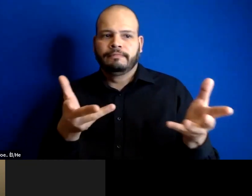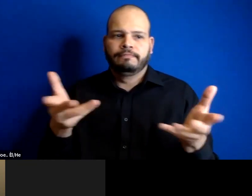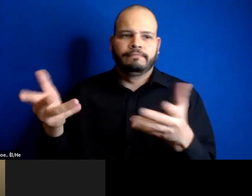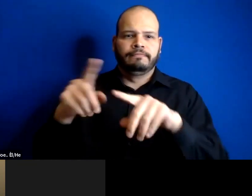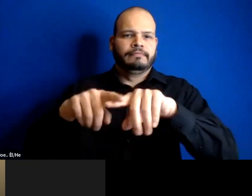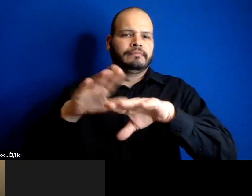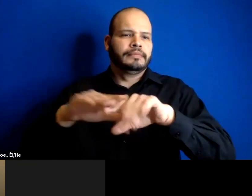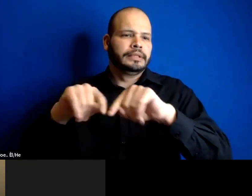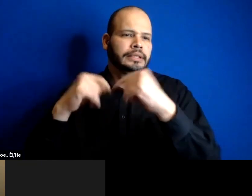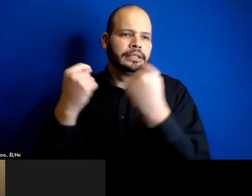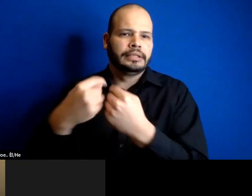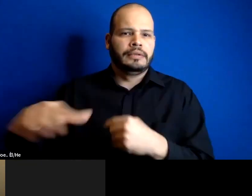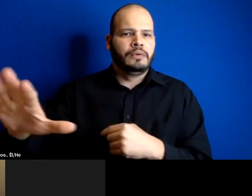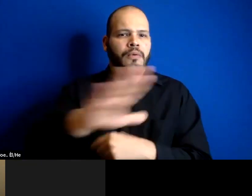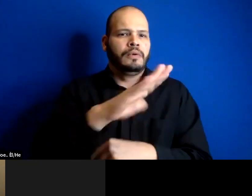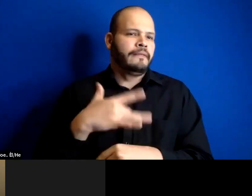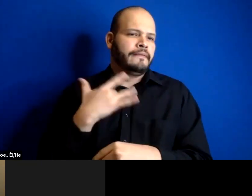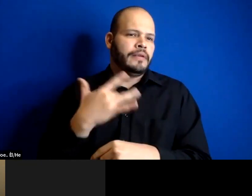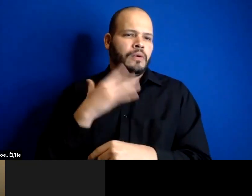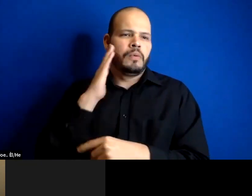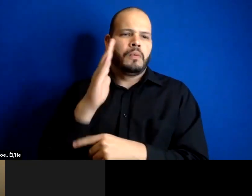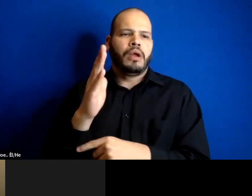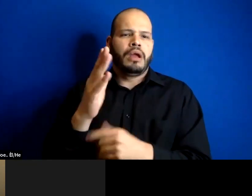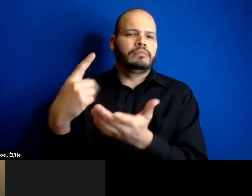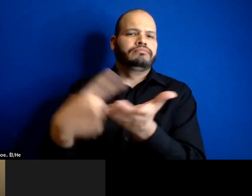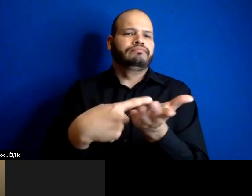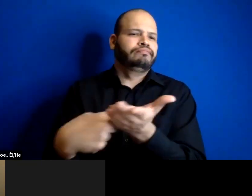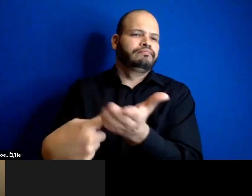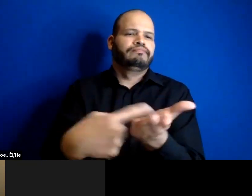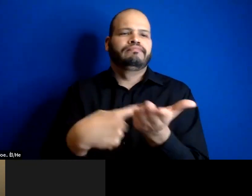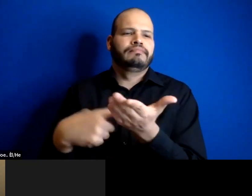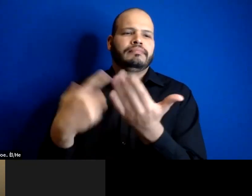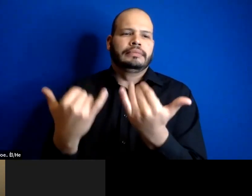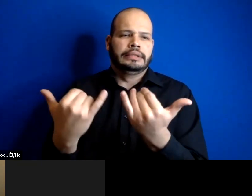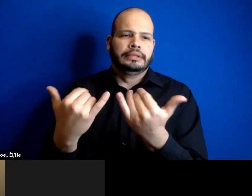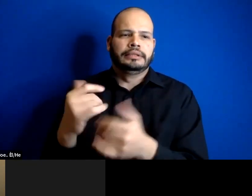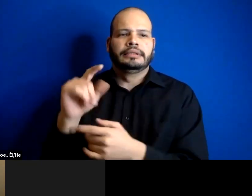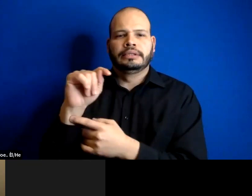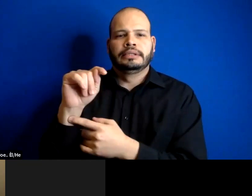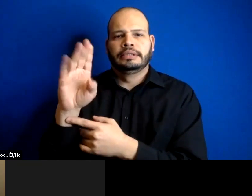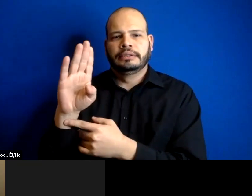feel about it. So right now, TBD, no new other update.